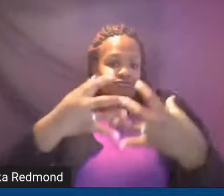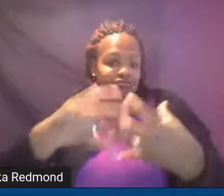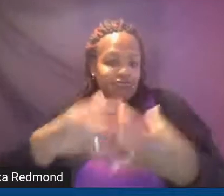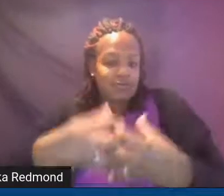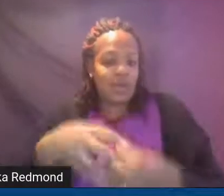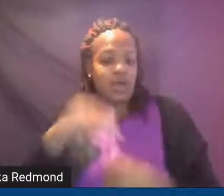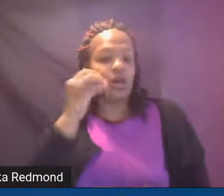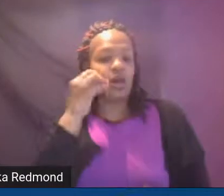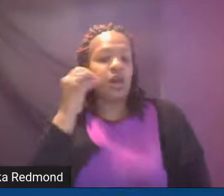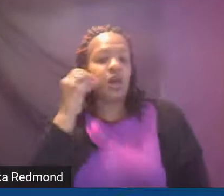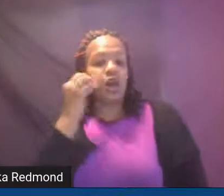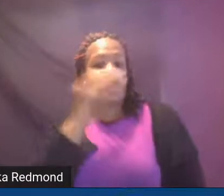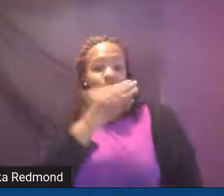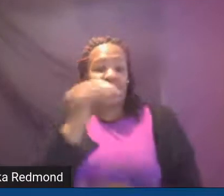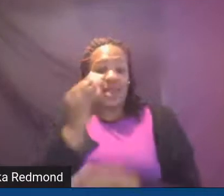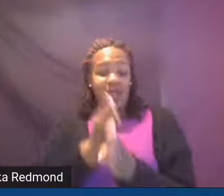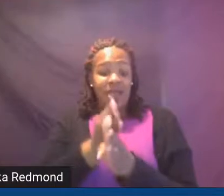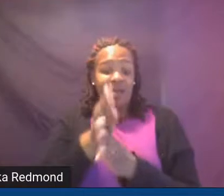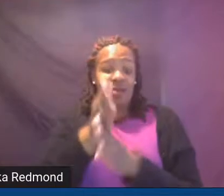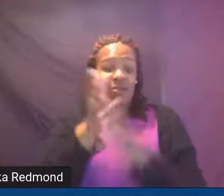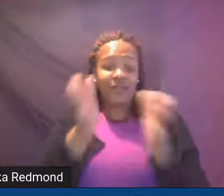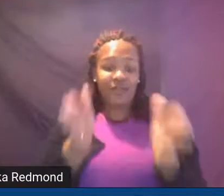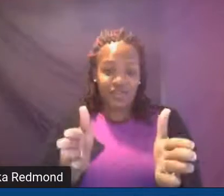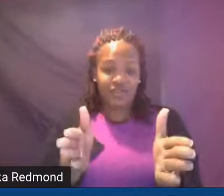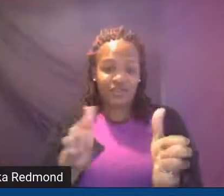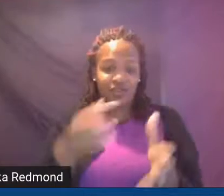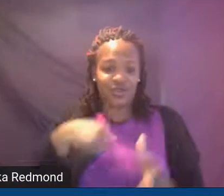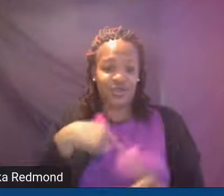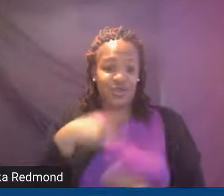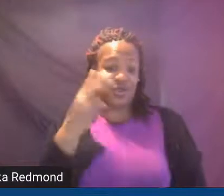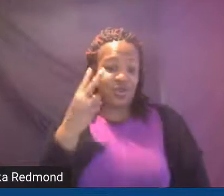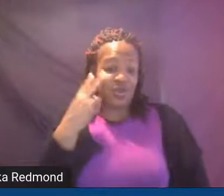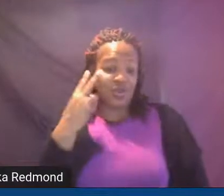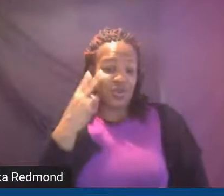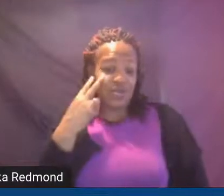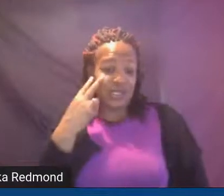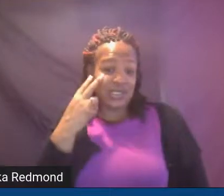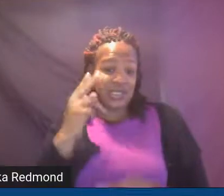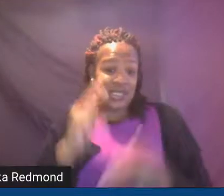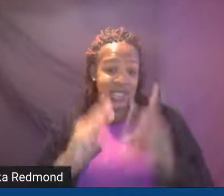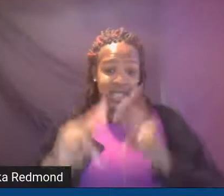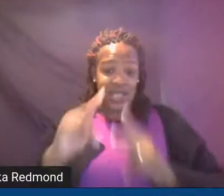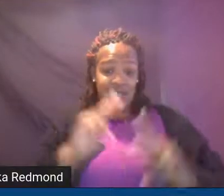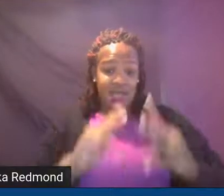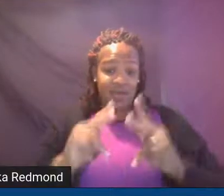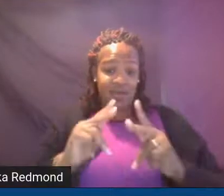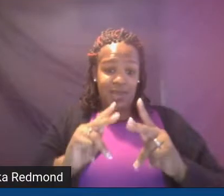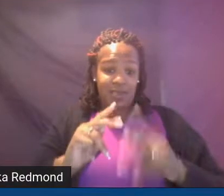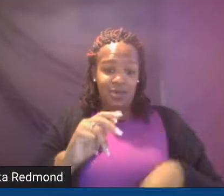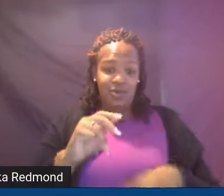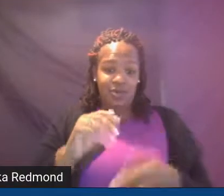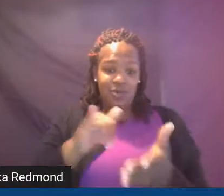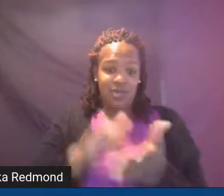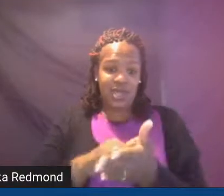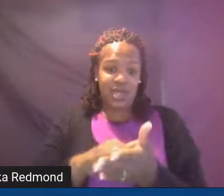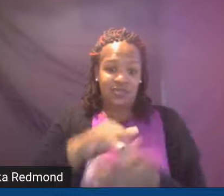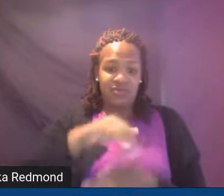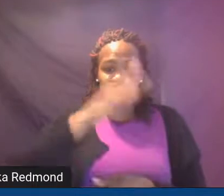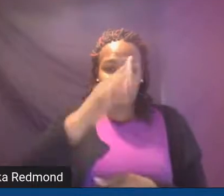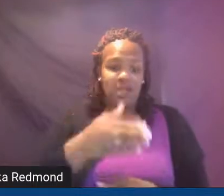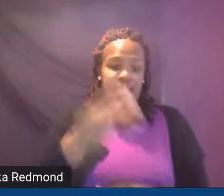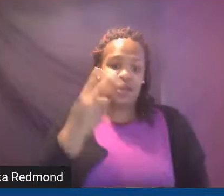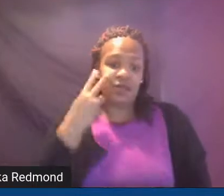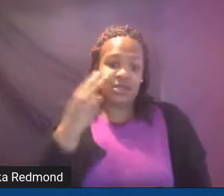And we see aspects of people that in the past have been not hidden, but certainly not obvious. And I think